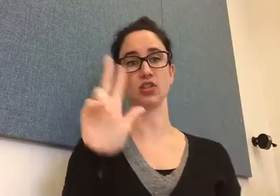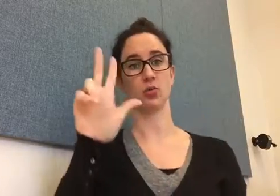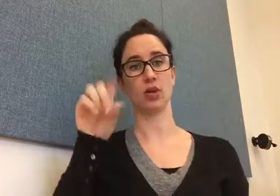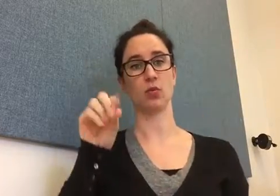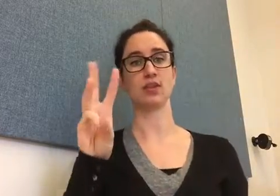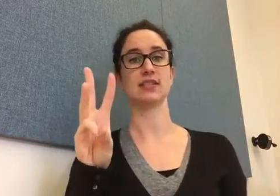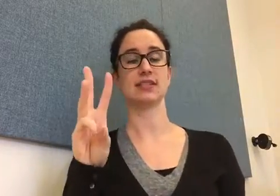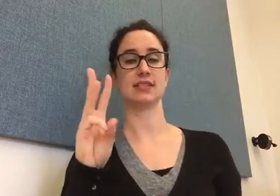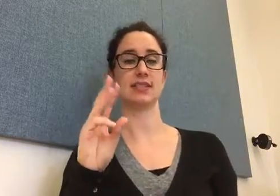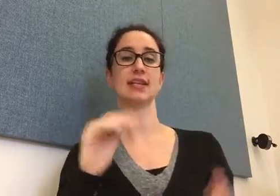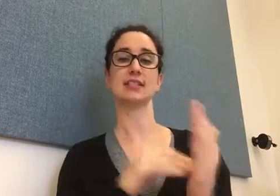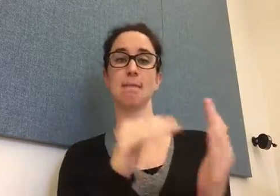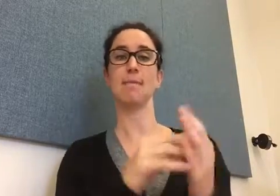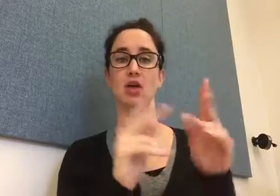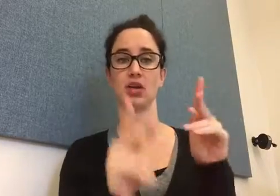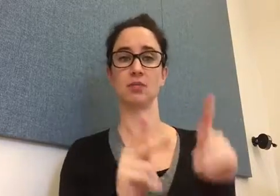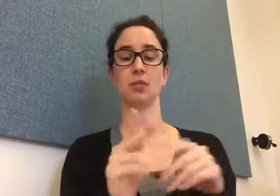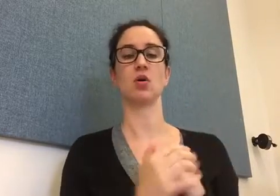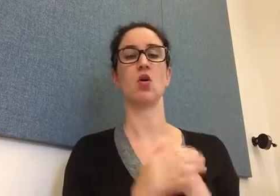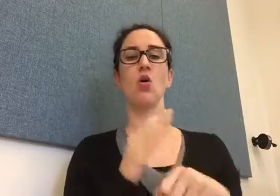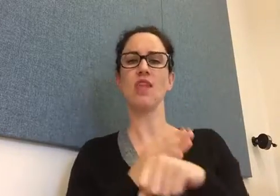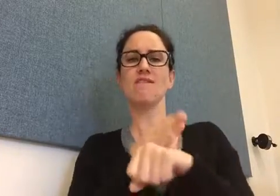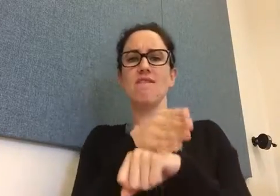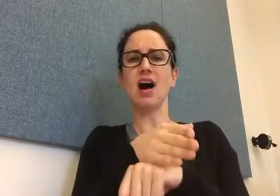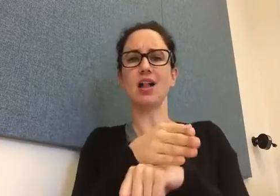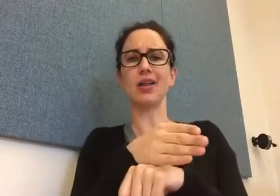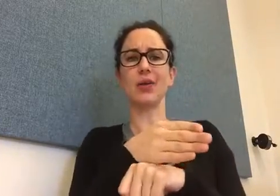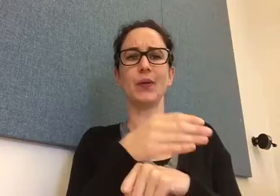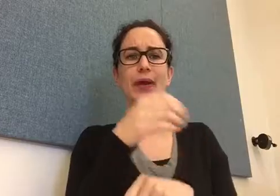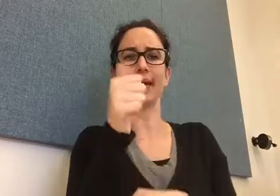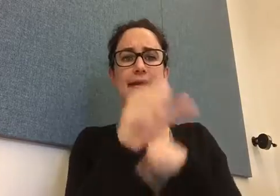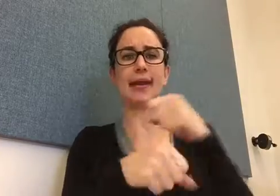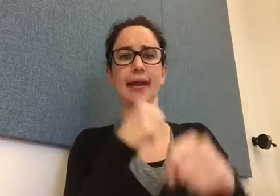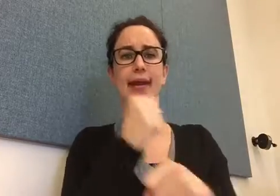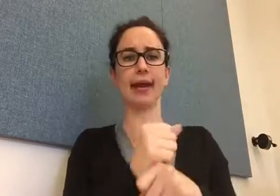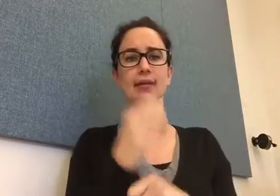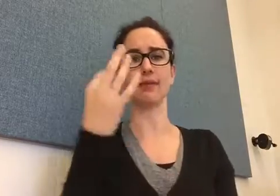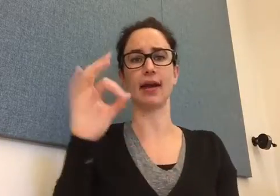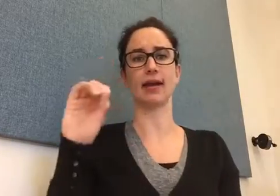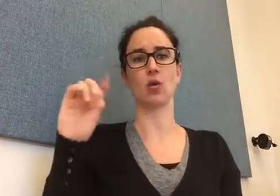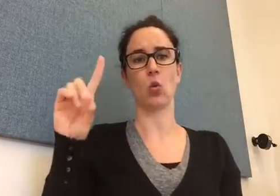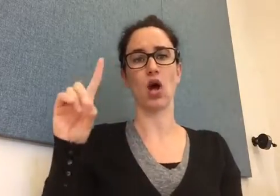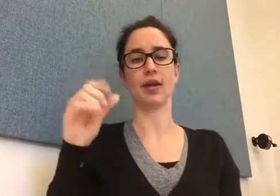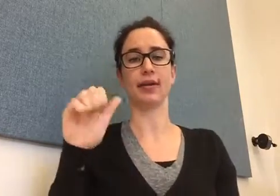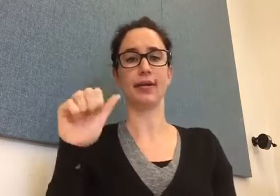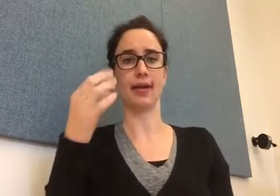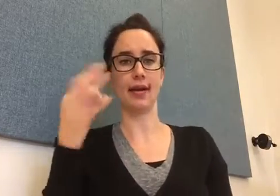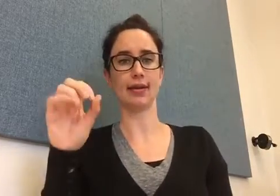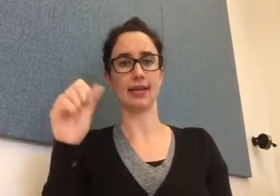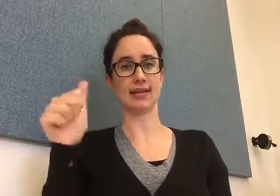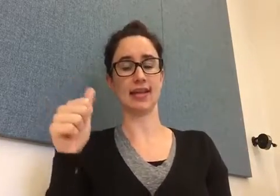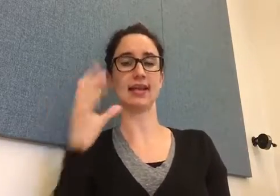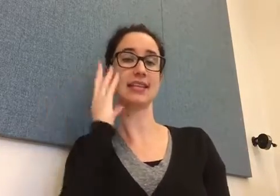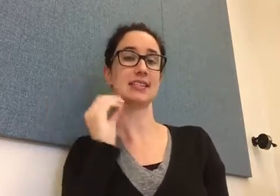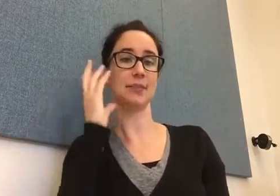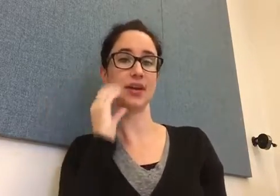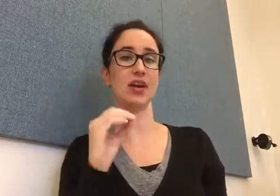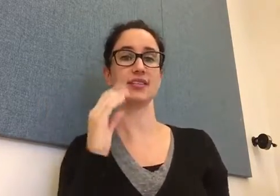million. With the following decade, 1901 to 1910, experiencing an immigration peak of 8